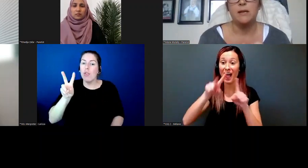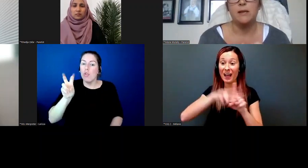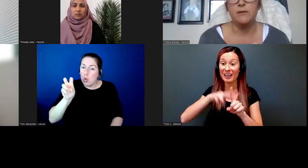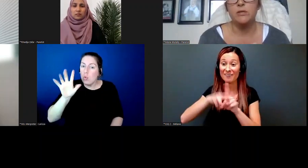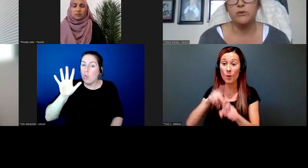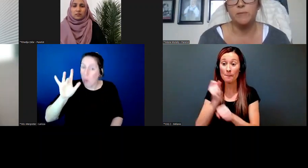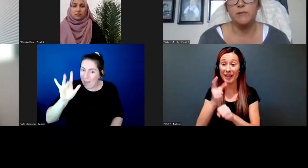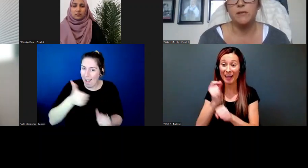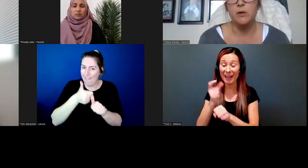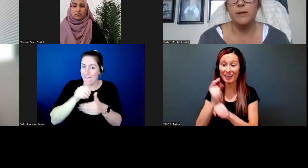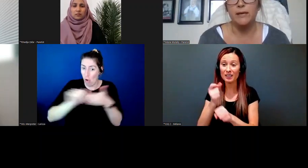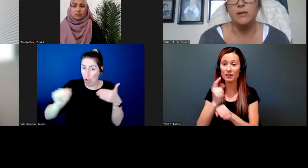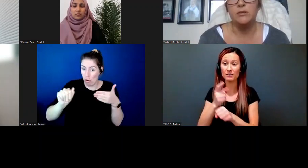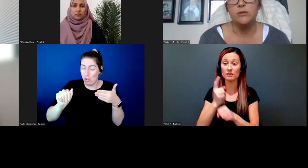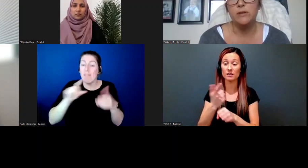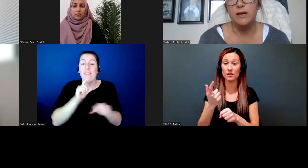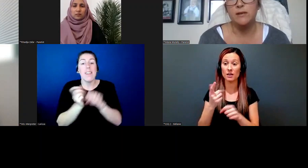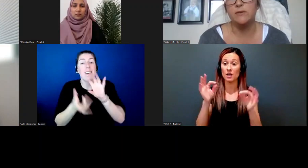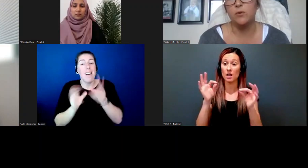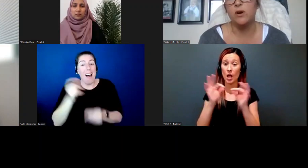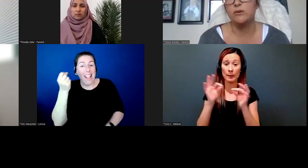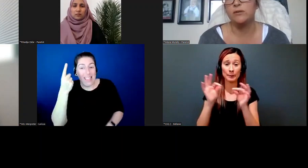they made 11 trips, equaling